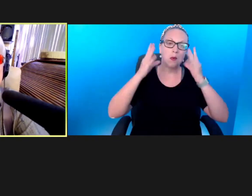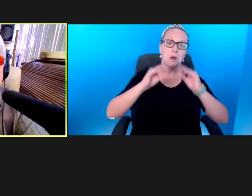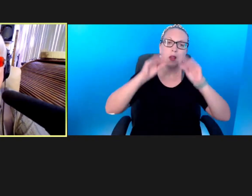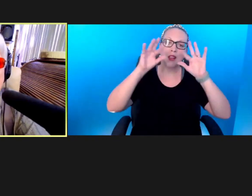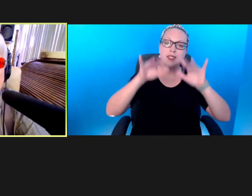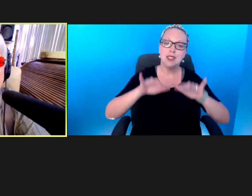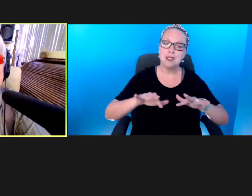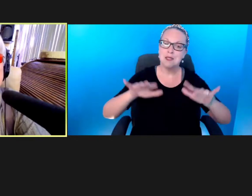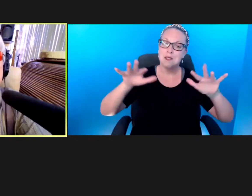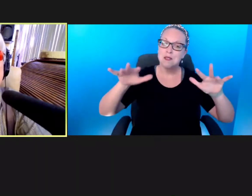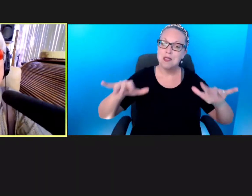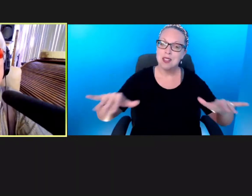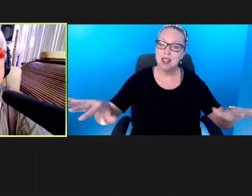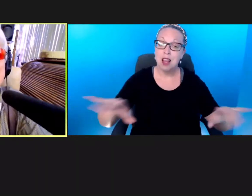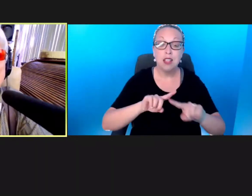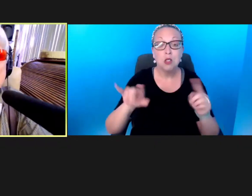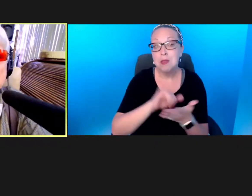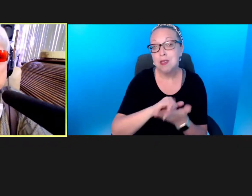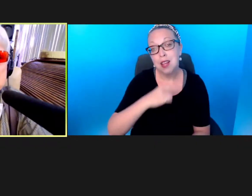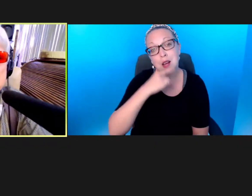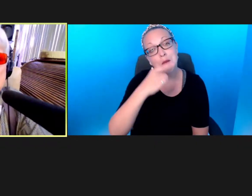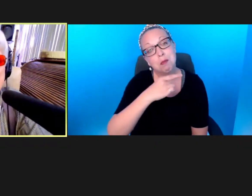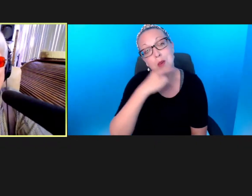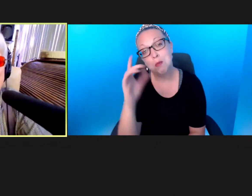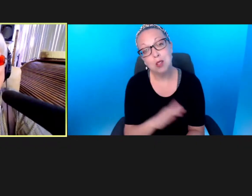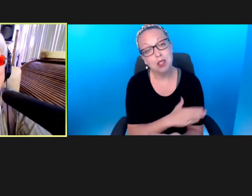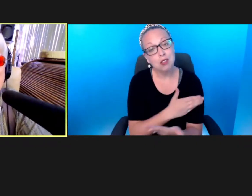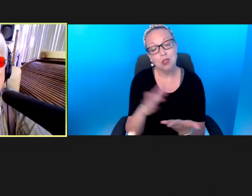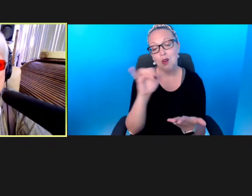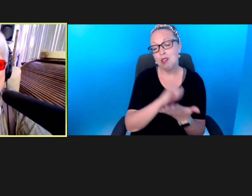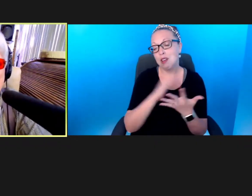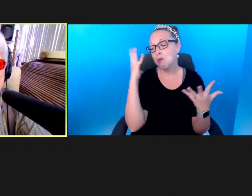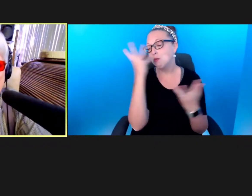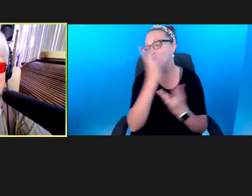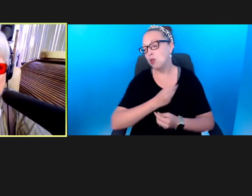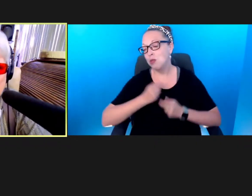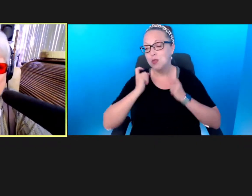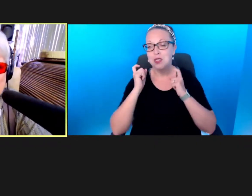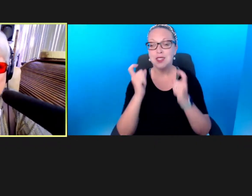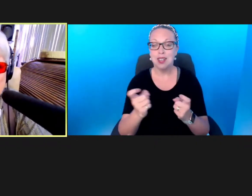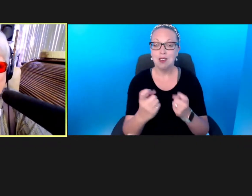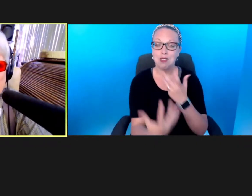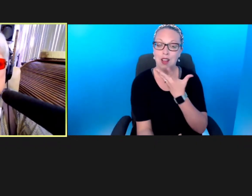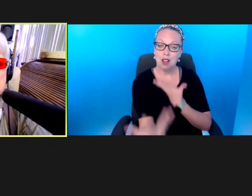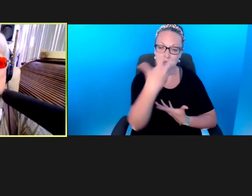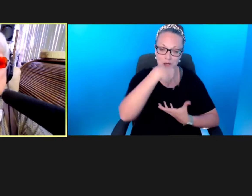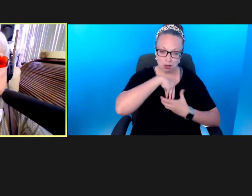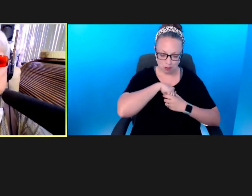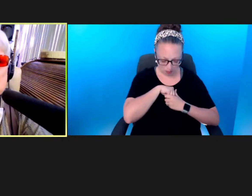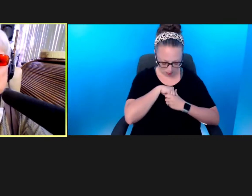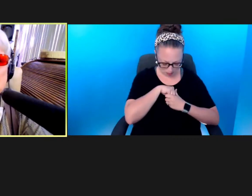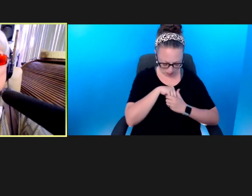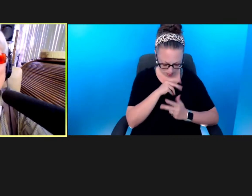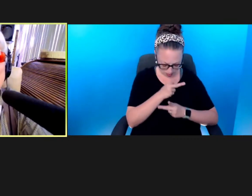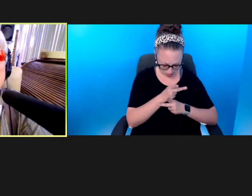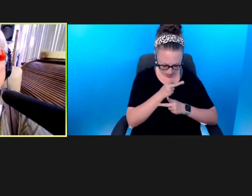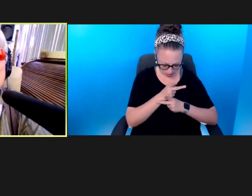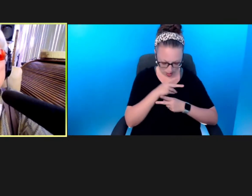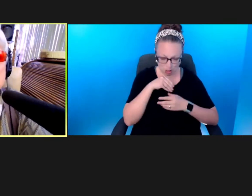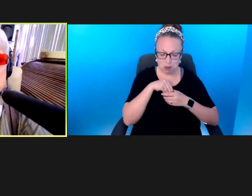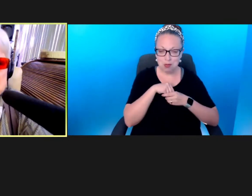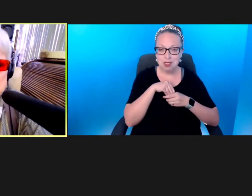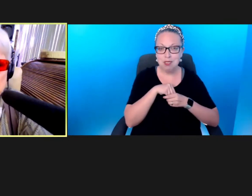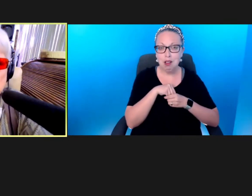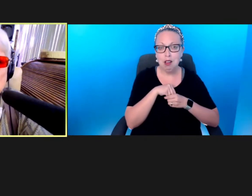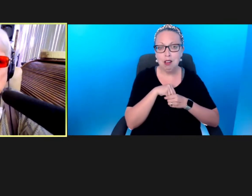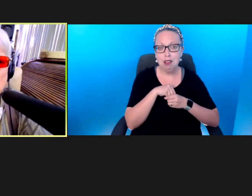public song, his airborne gift, I carry it within. And sometimes when the